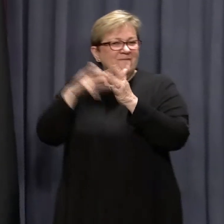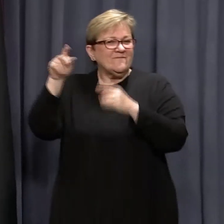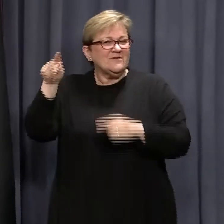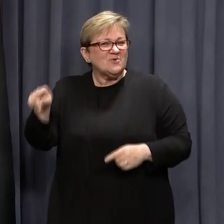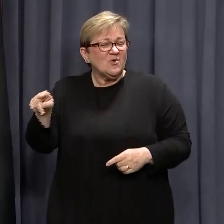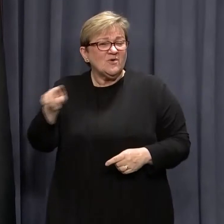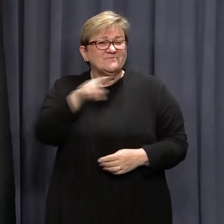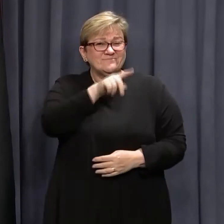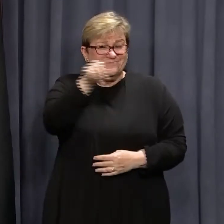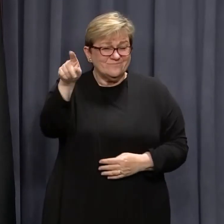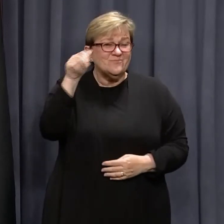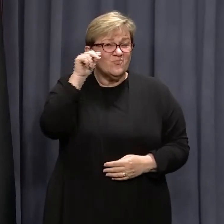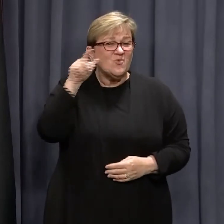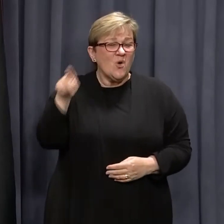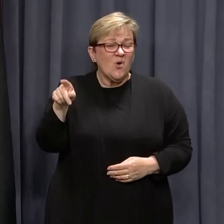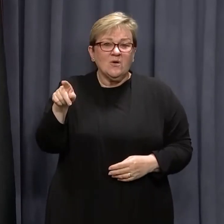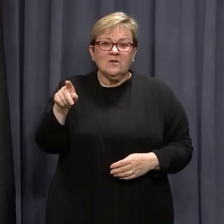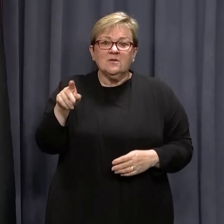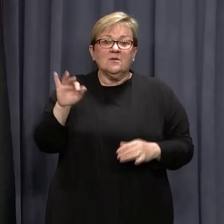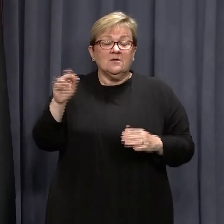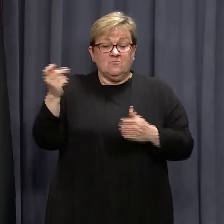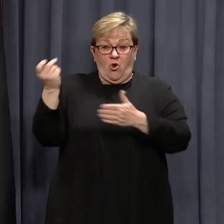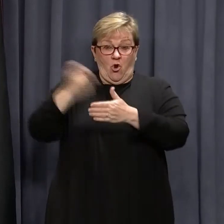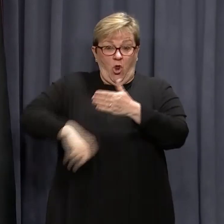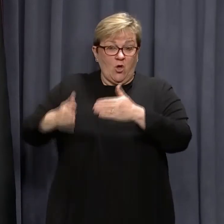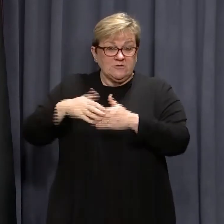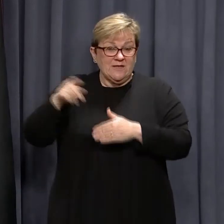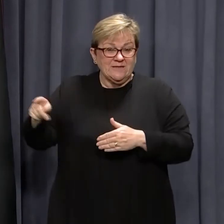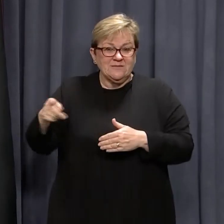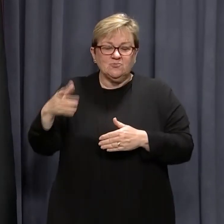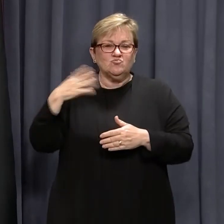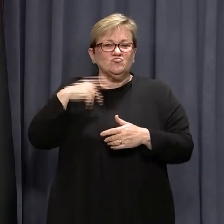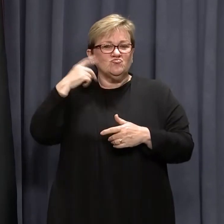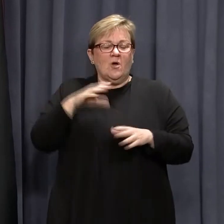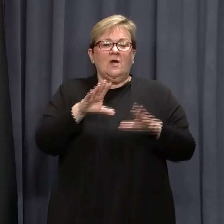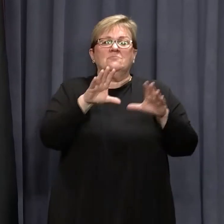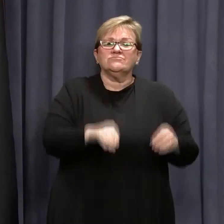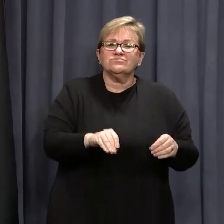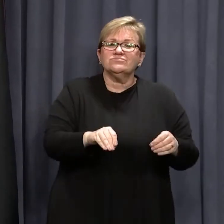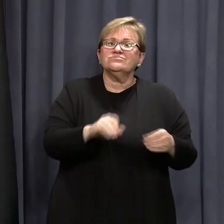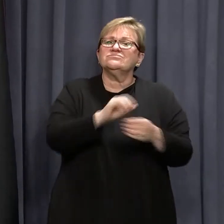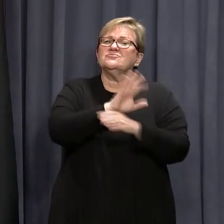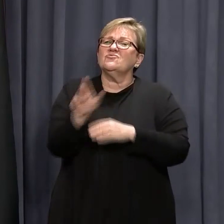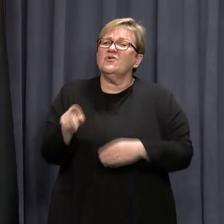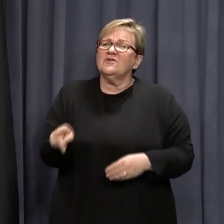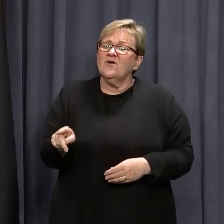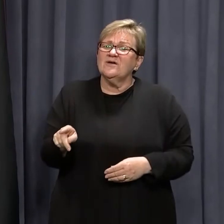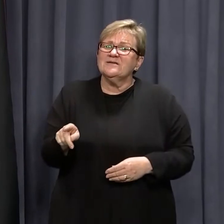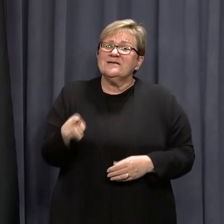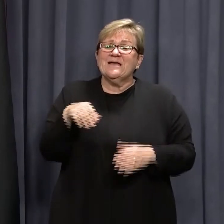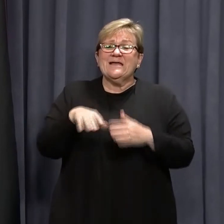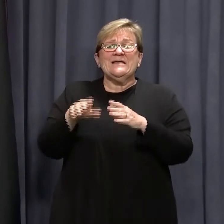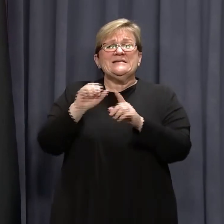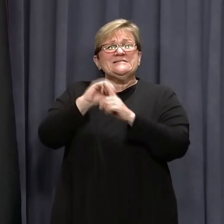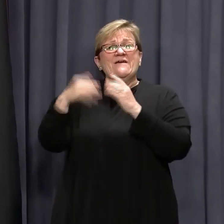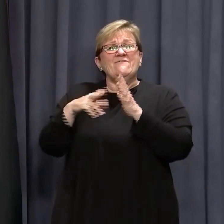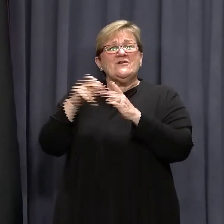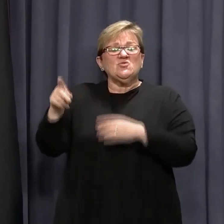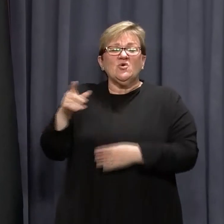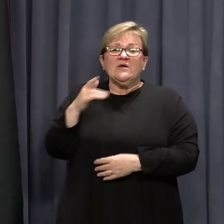which you would know has gone into lockdown to combat the latest outbreak. The situation in Victoria